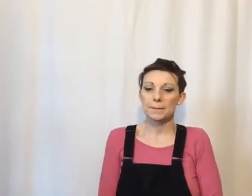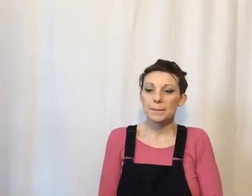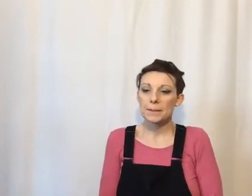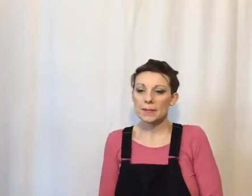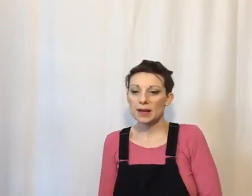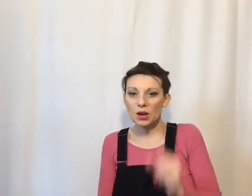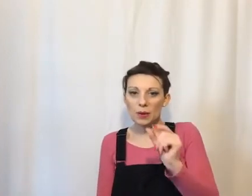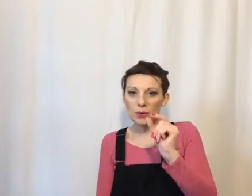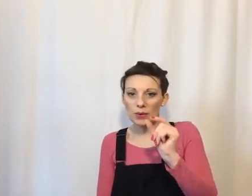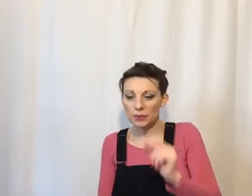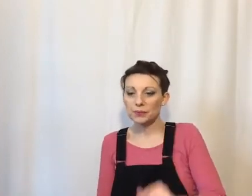A little bit more.